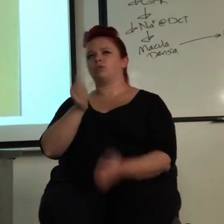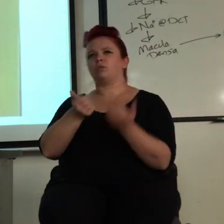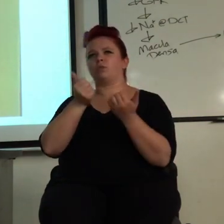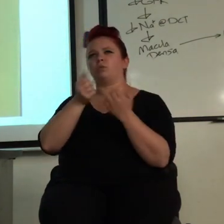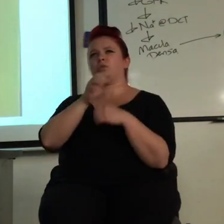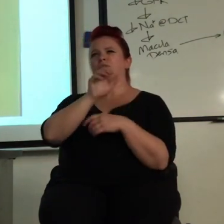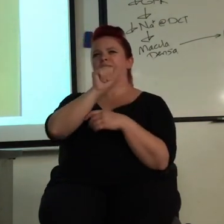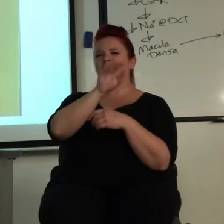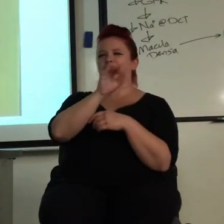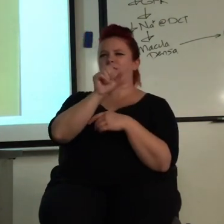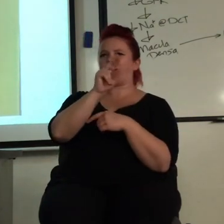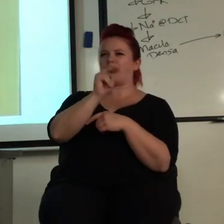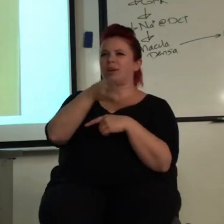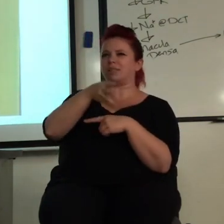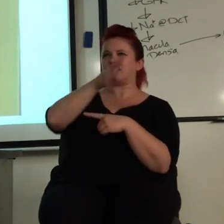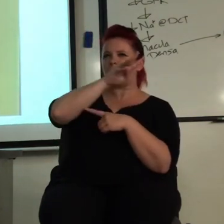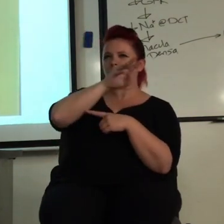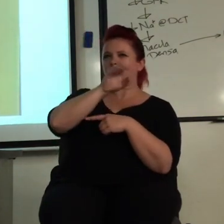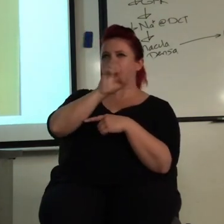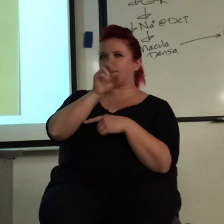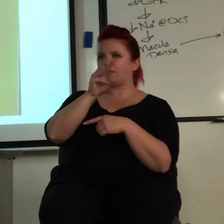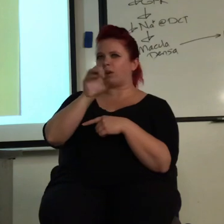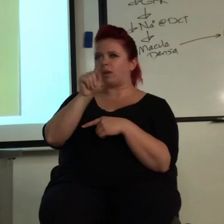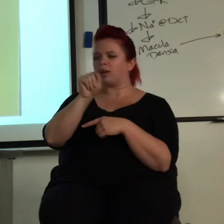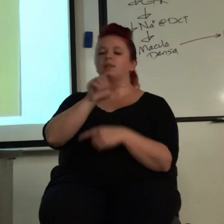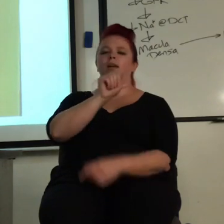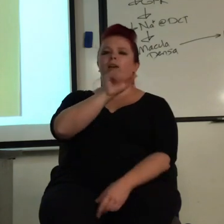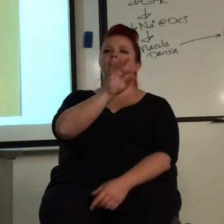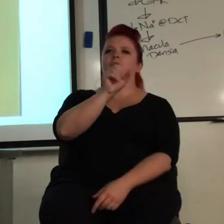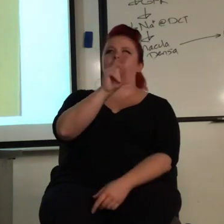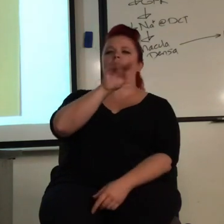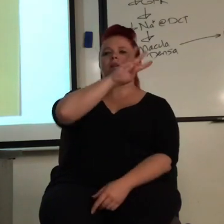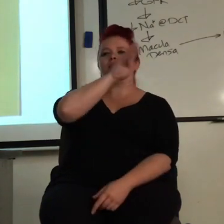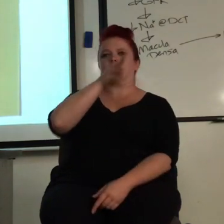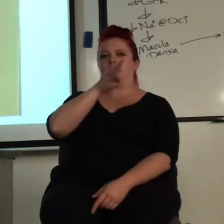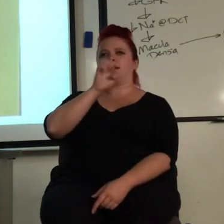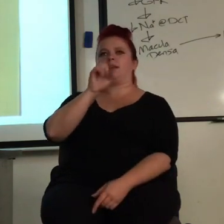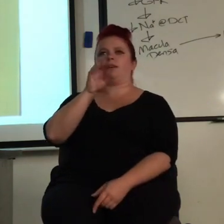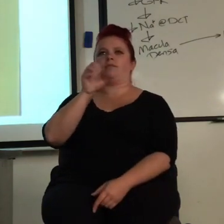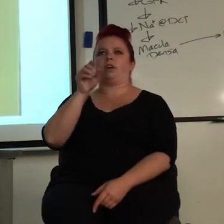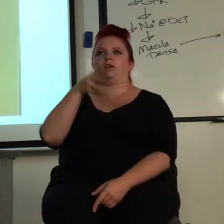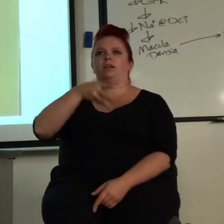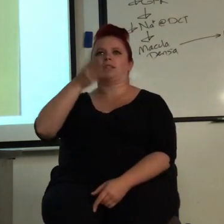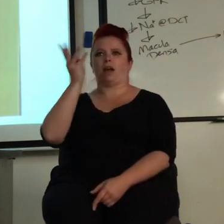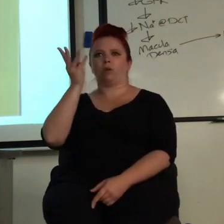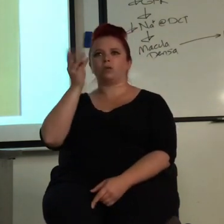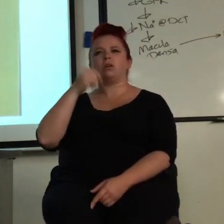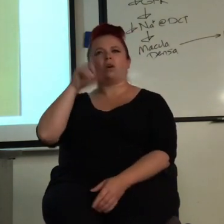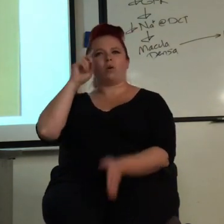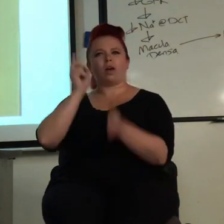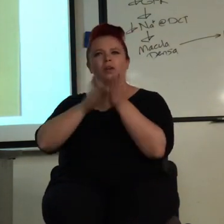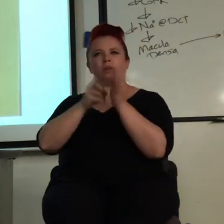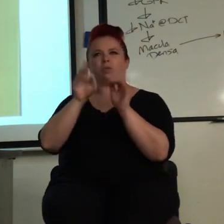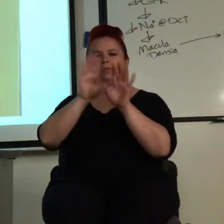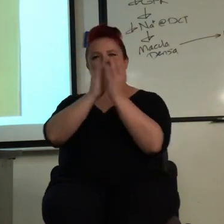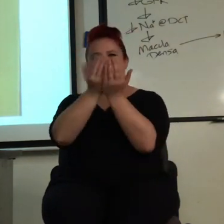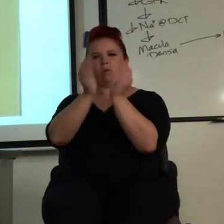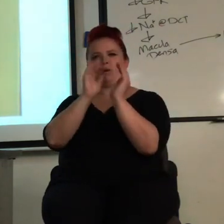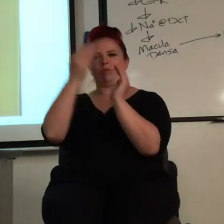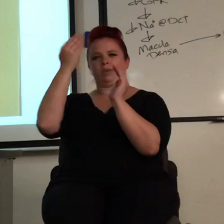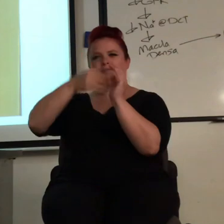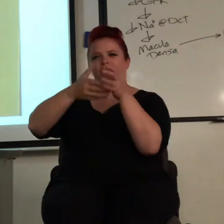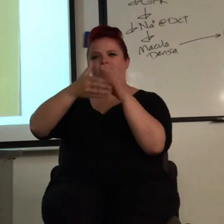or efferent? Efferent. This is the afferent. Now, I notice they cut away the wall to show you a special